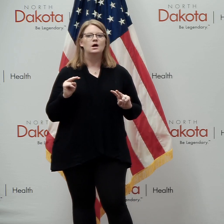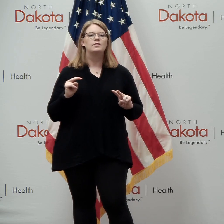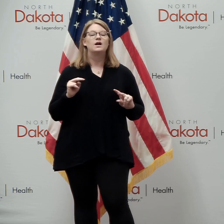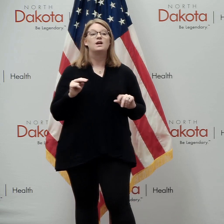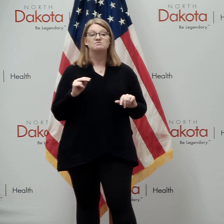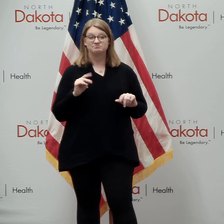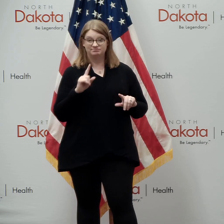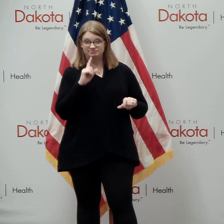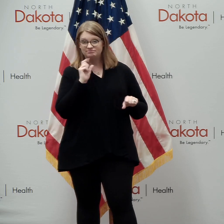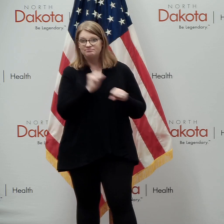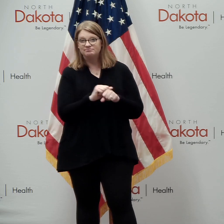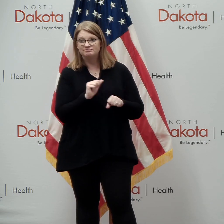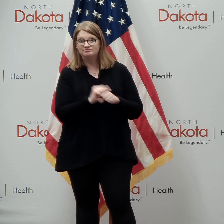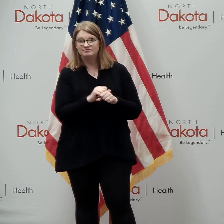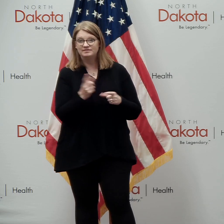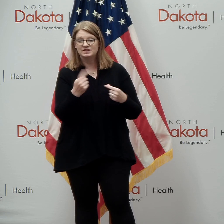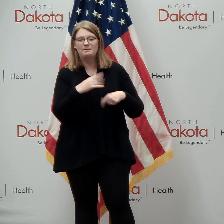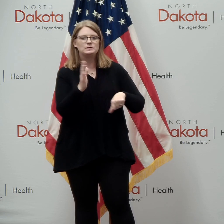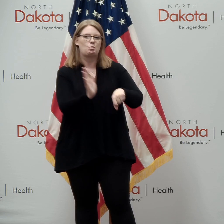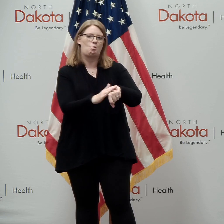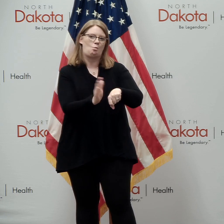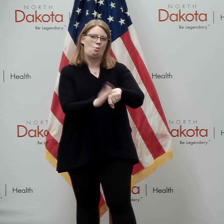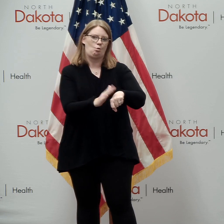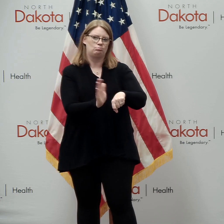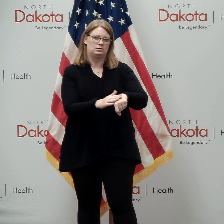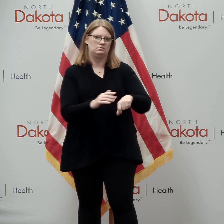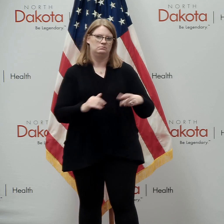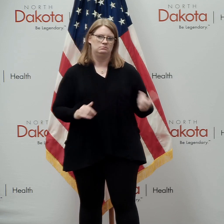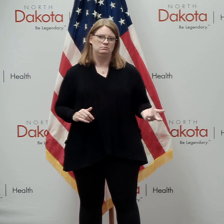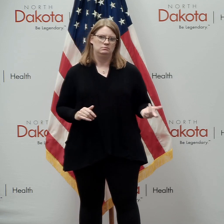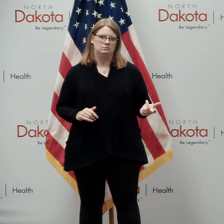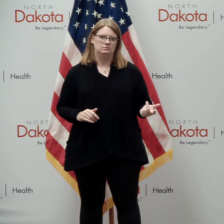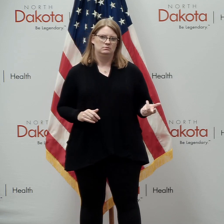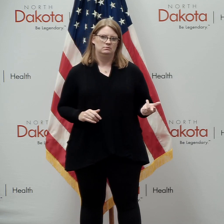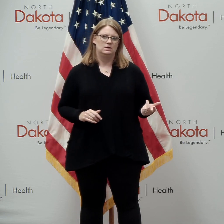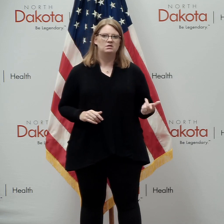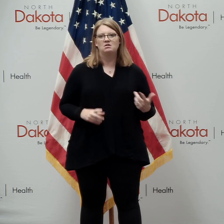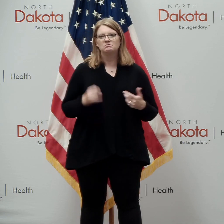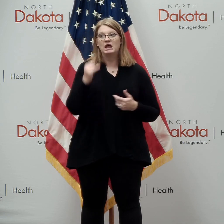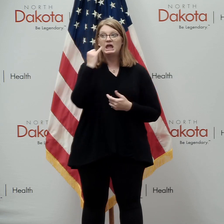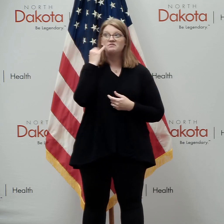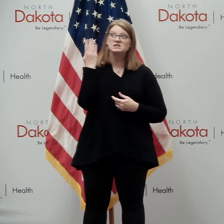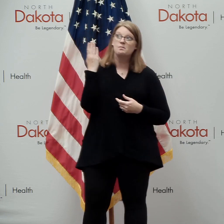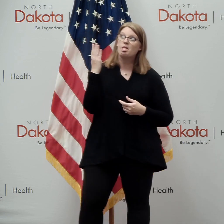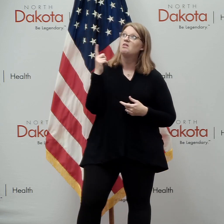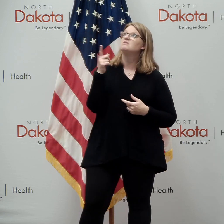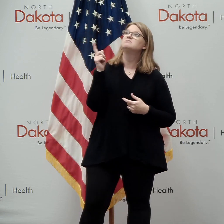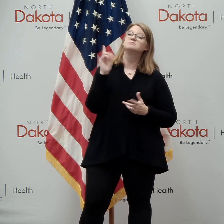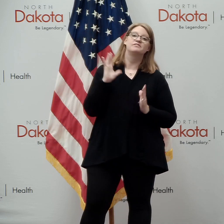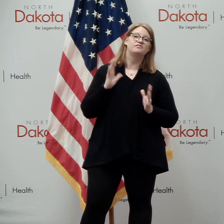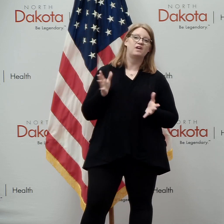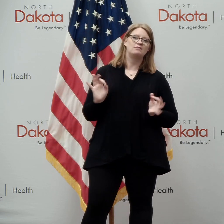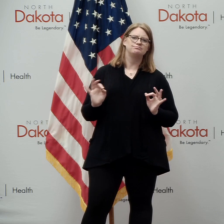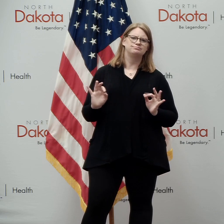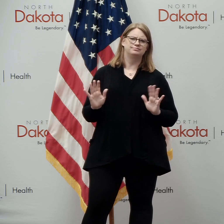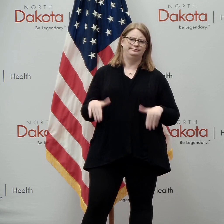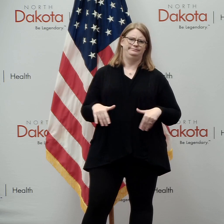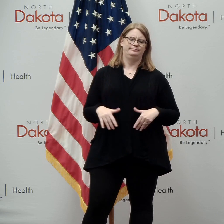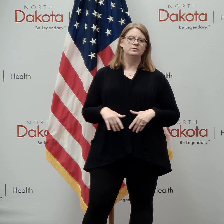I would say that we've, in the case of, and then if you think there's going to be blue skies, you don't do any of those things. So